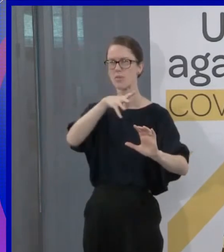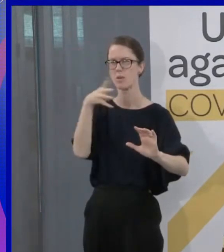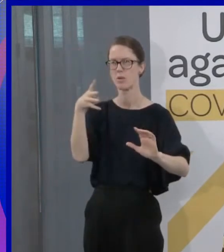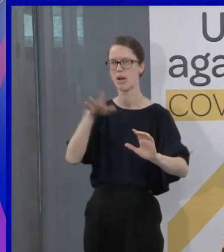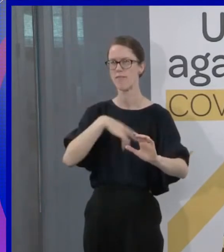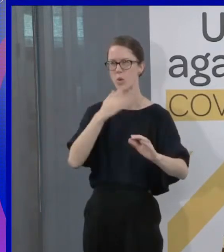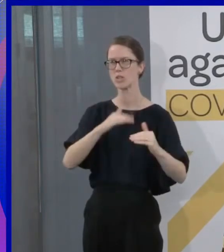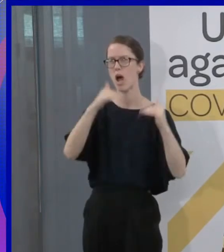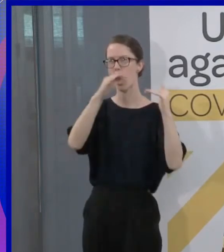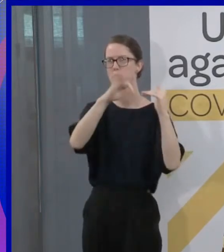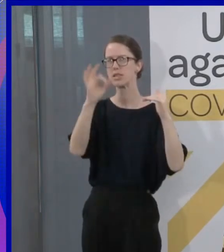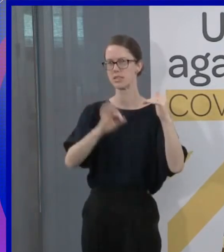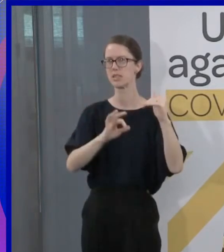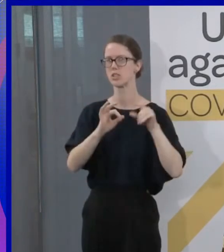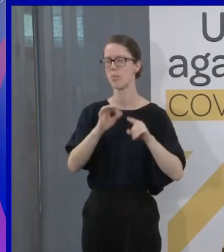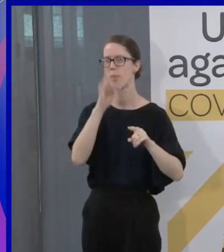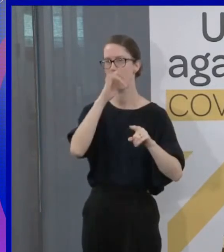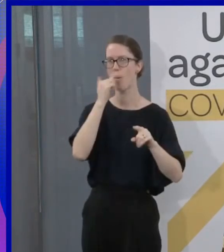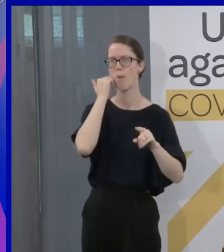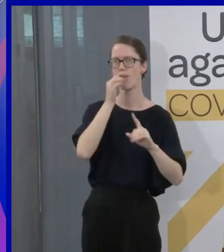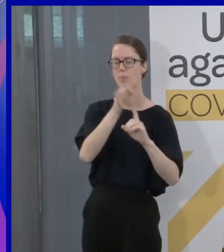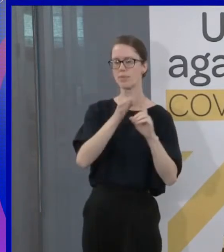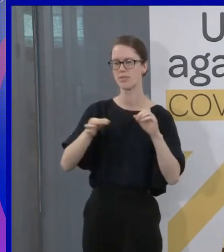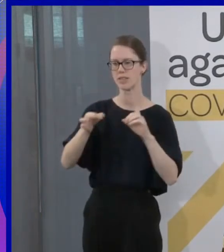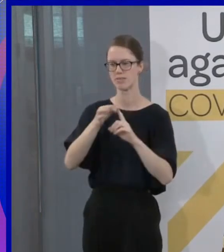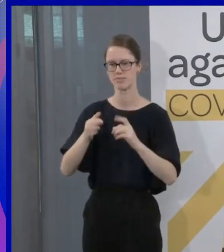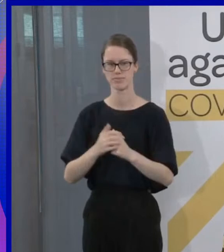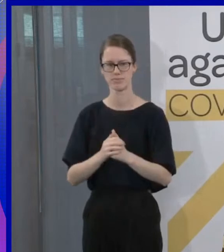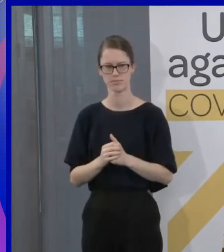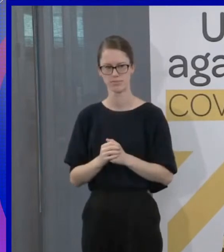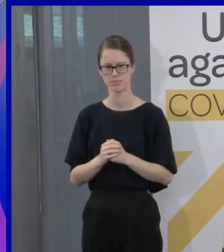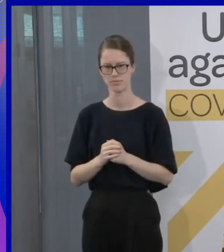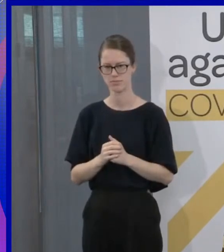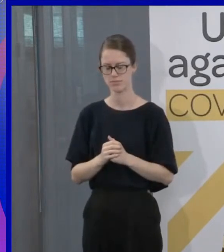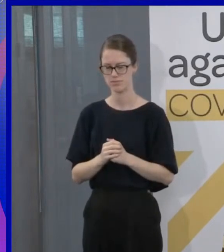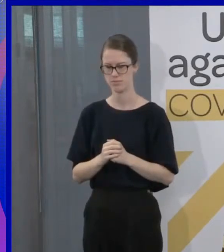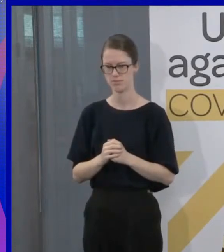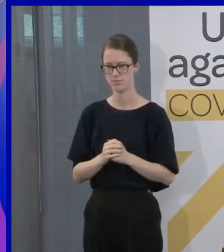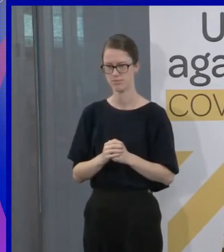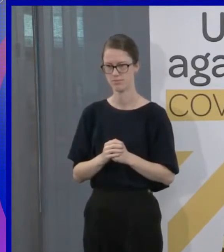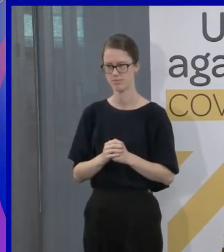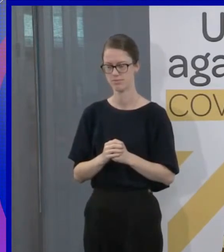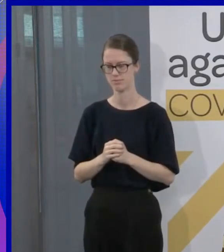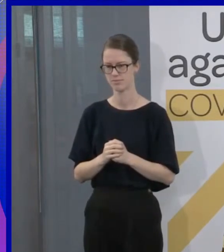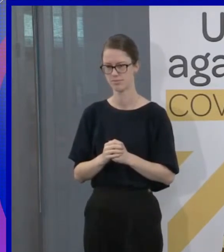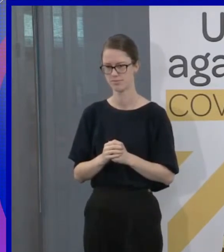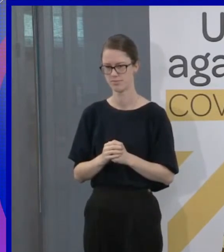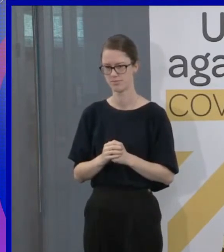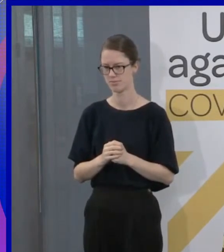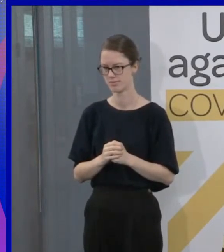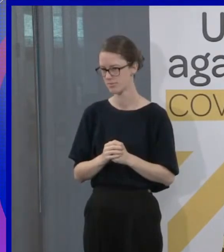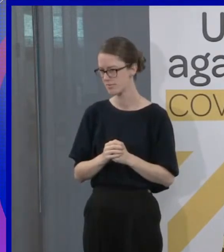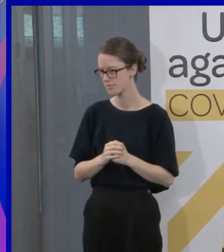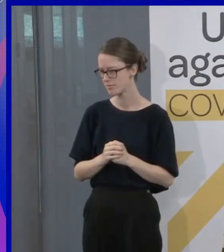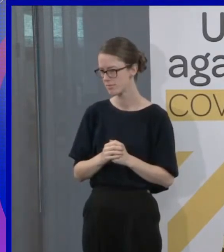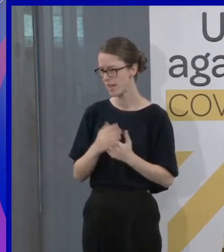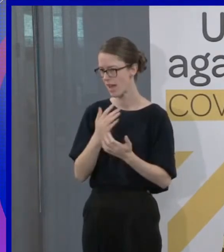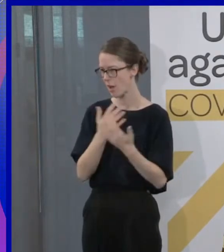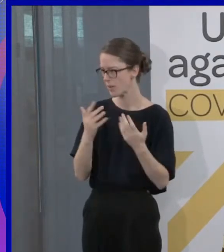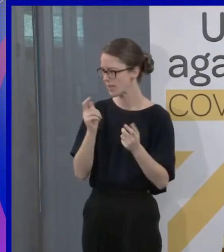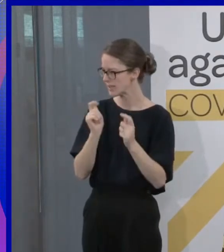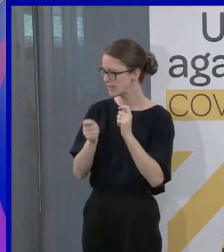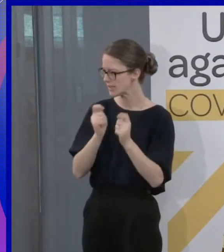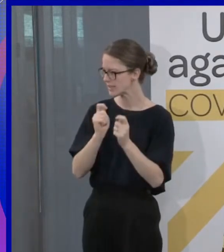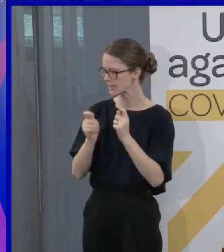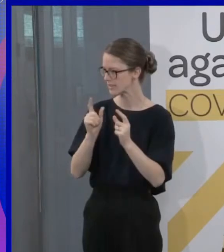there's still a high proportion of the cases are Māori and Pacifica. Do you have a breakdown of the cases of the testing around the country that have been done, the 100,000?